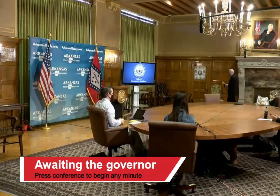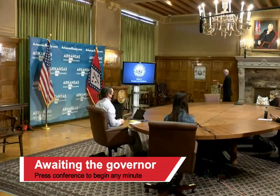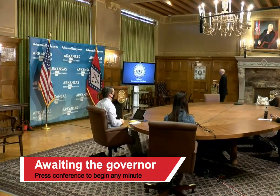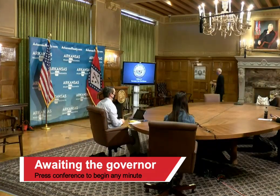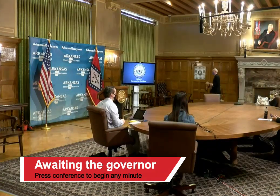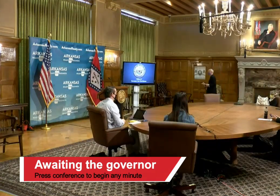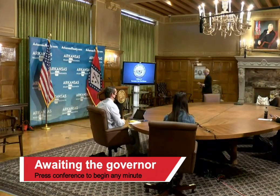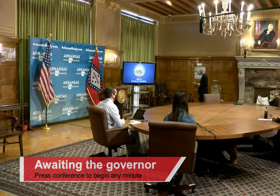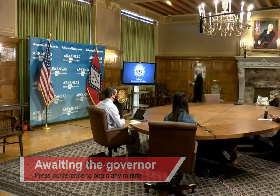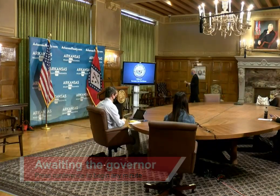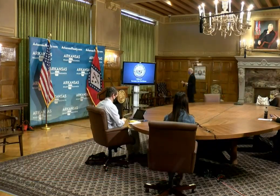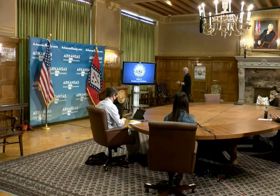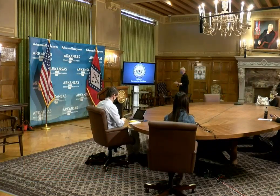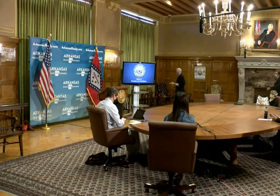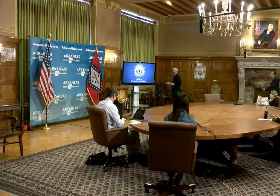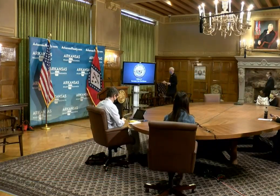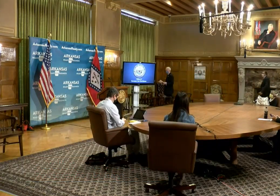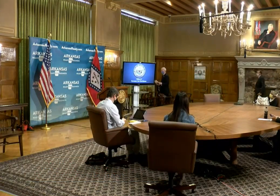time for us to listen in.